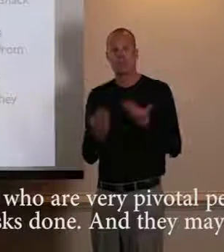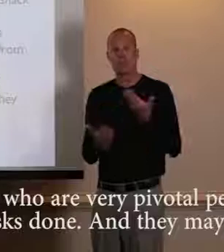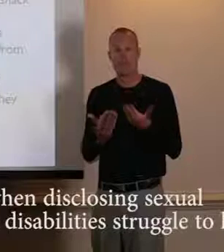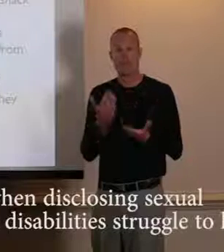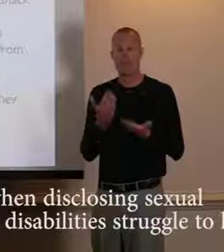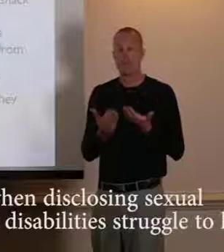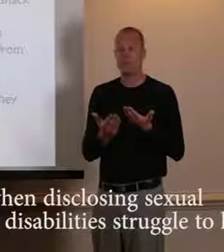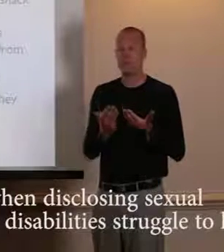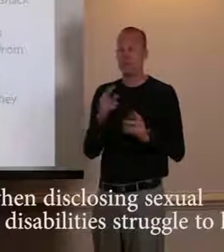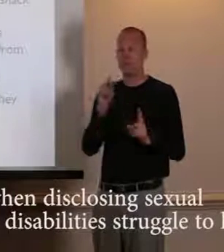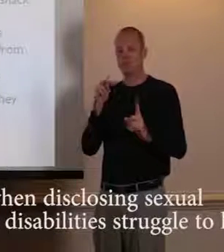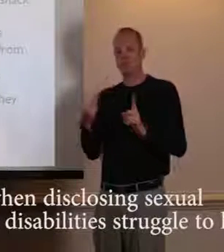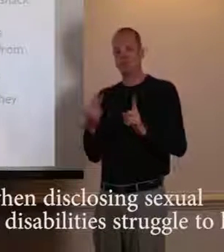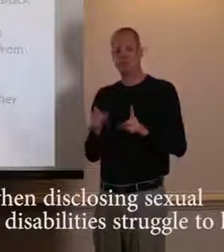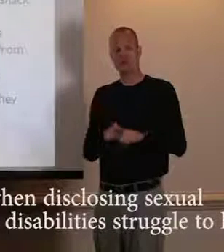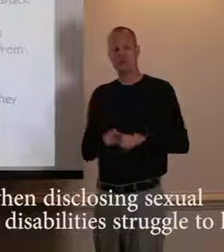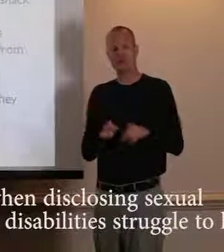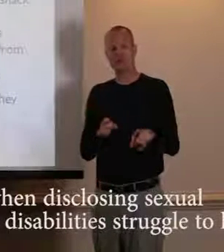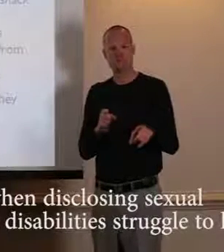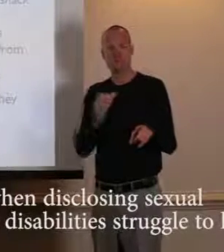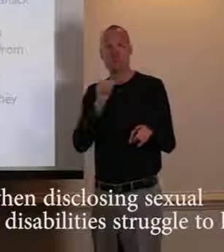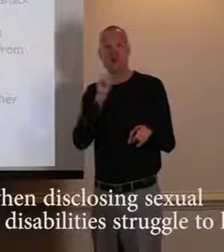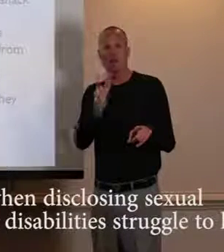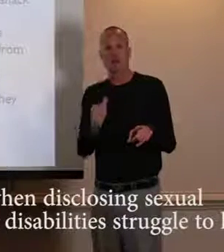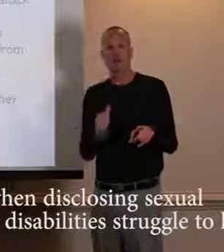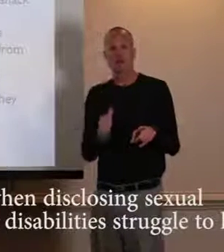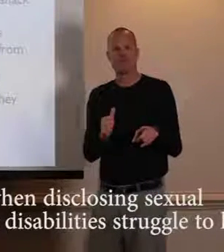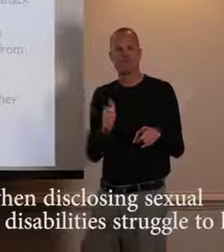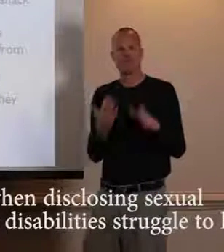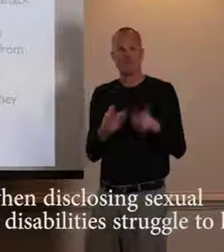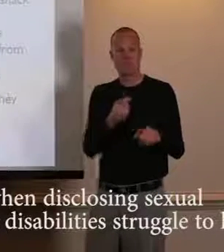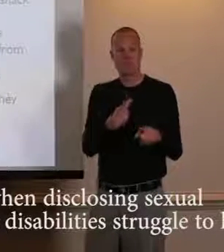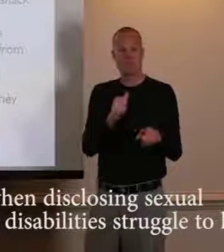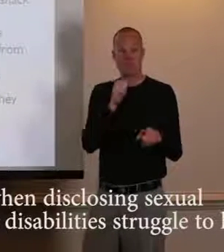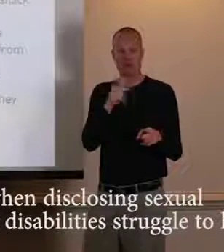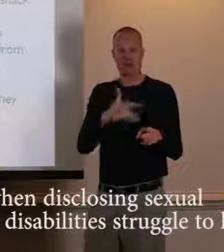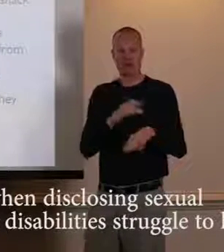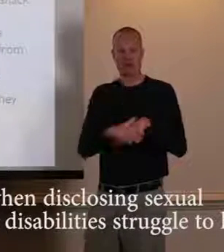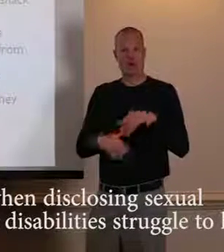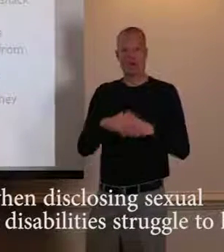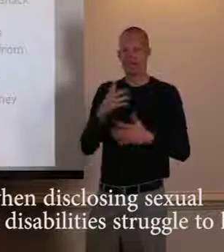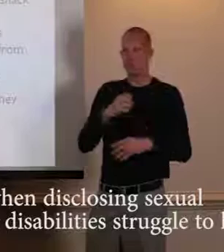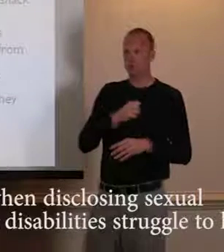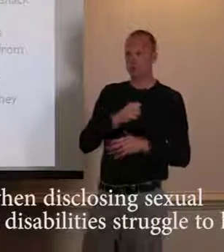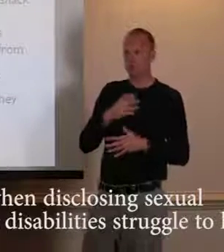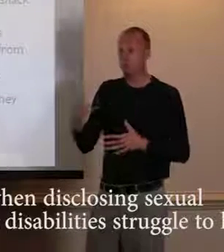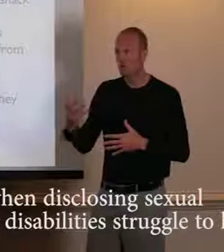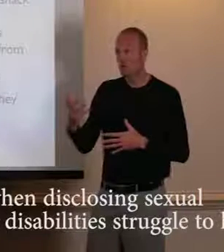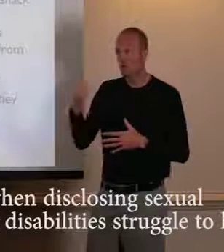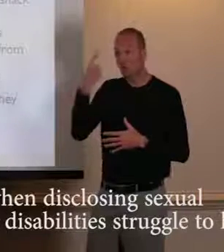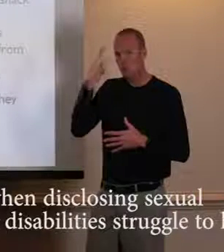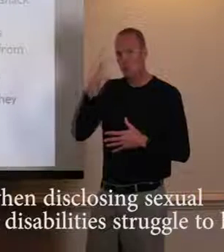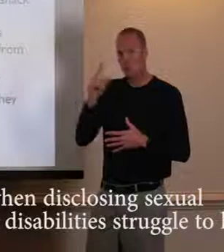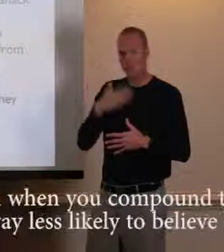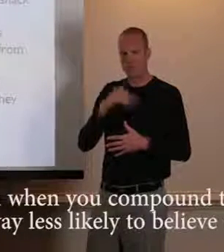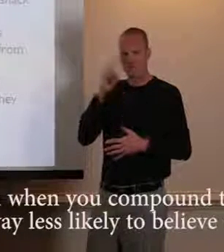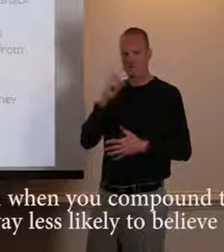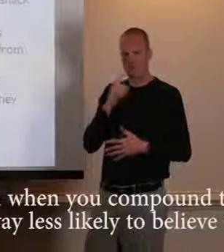be perceived as not as credible when disclosing sexual victimization. People without disabilities struggle to have people believe